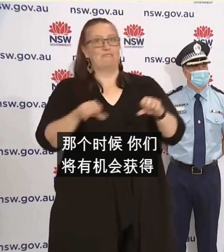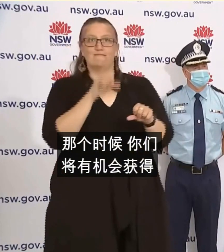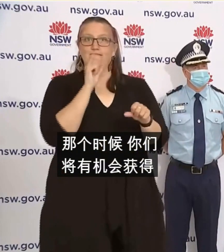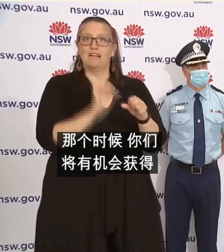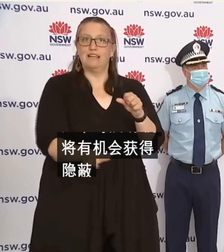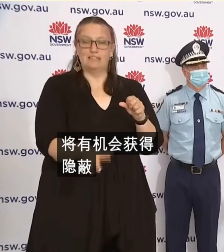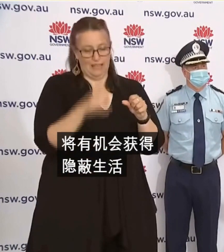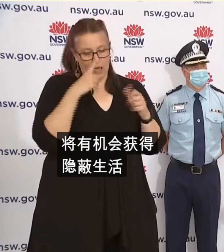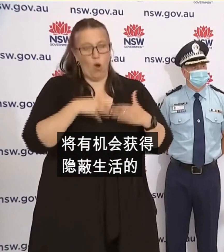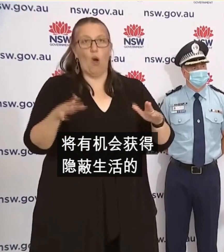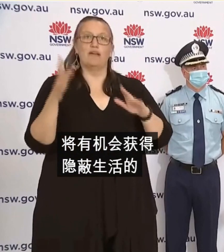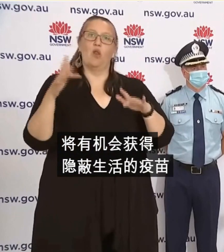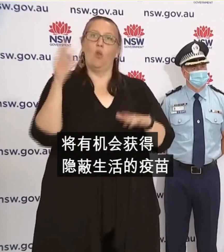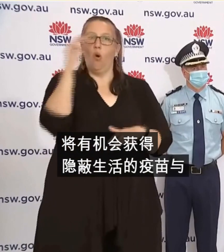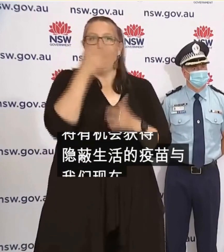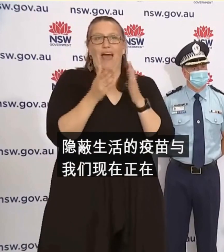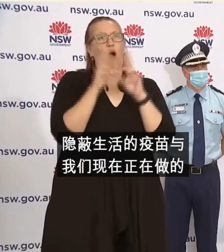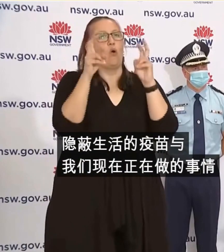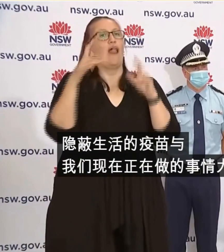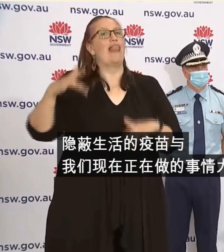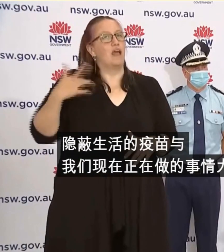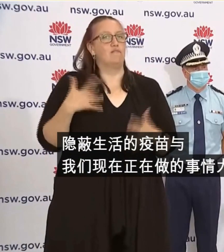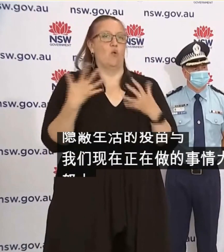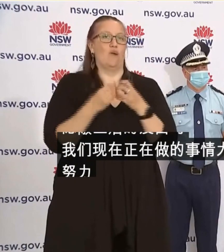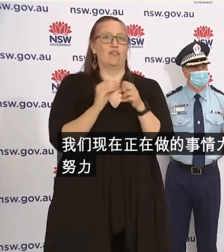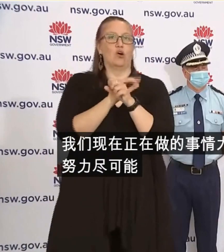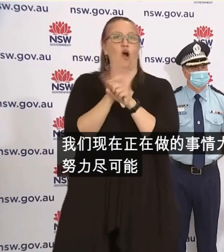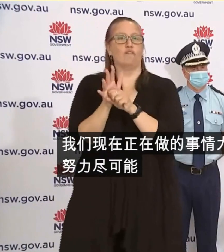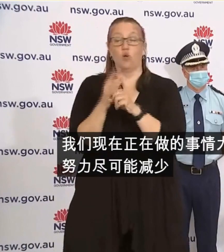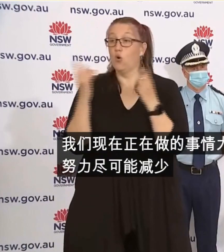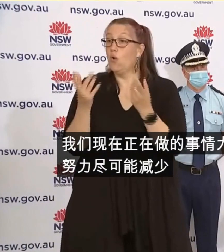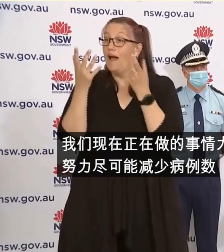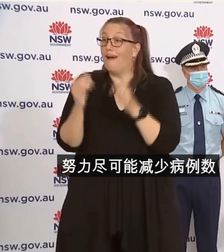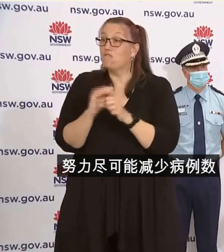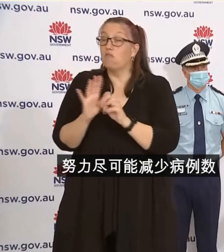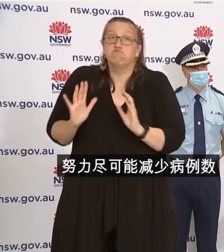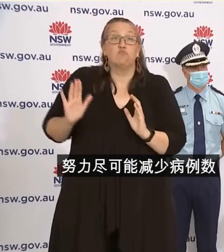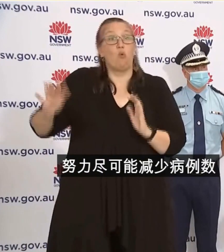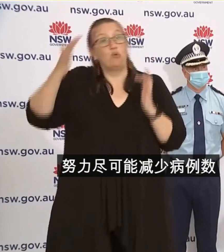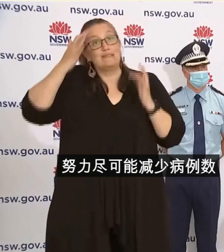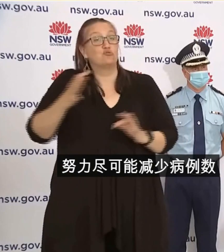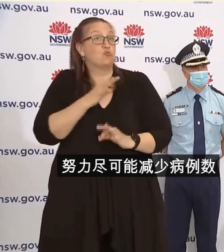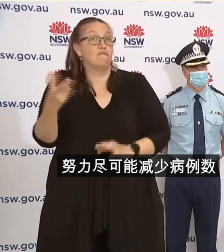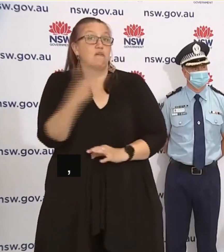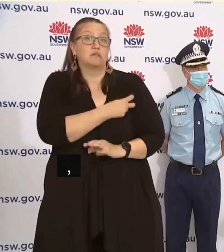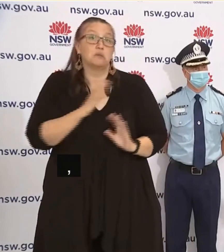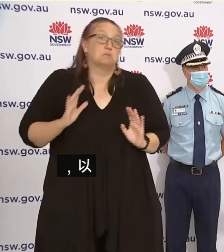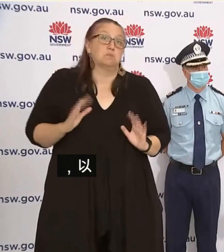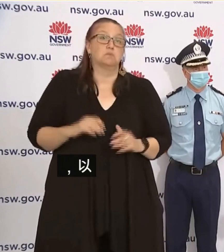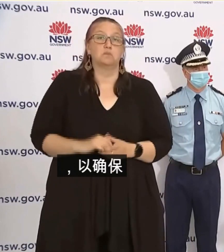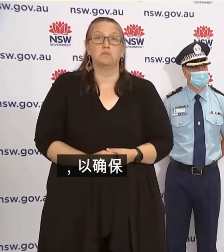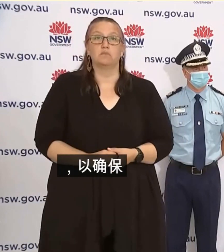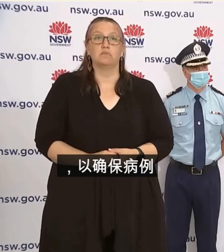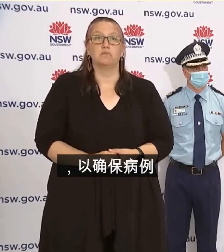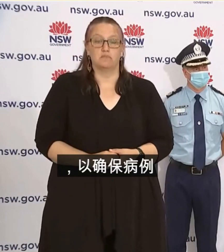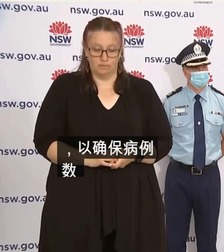offered the vaccine, living with COVID is very different to what we're doing now at the moment. We're trying to get the case numbers down as much as we can, trying to